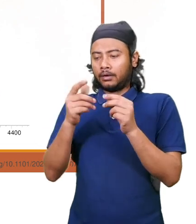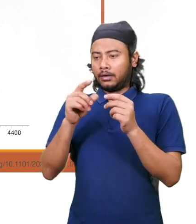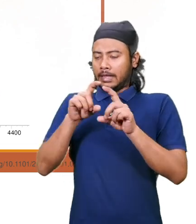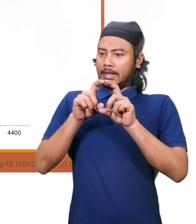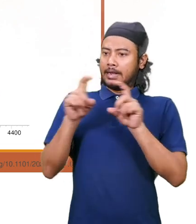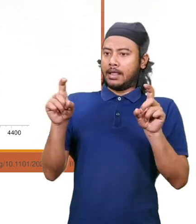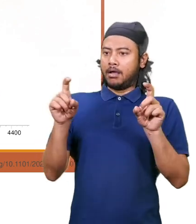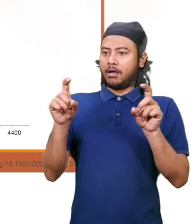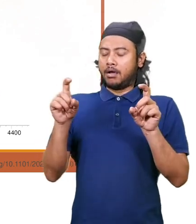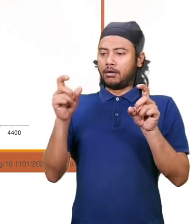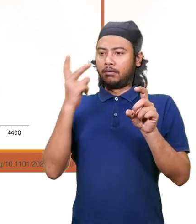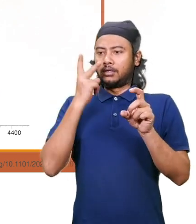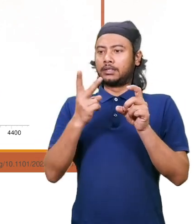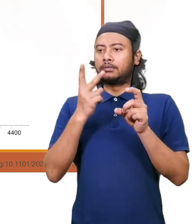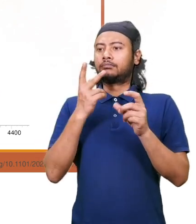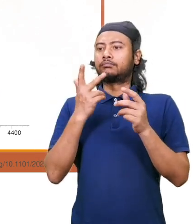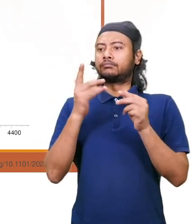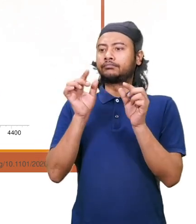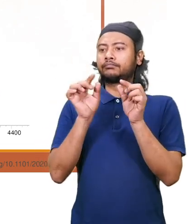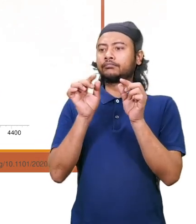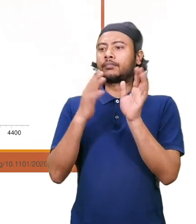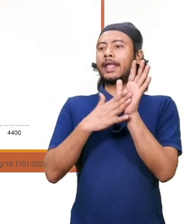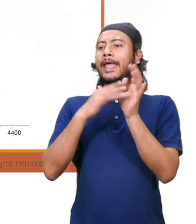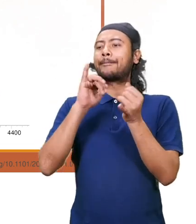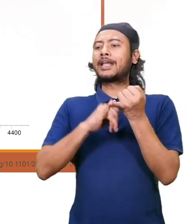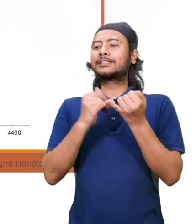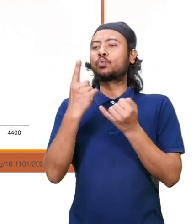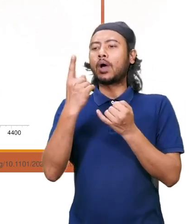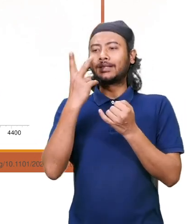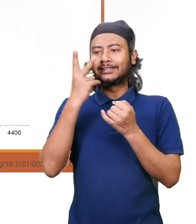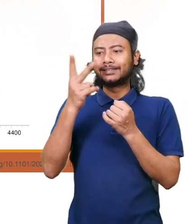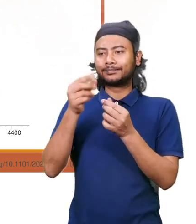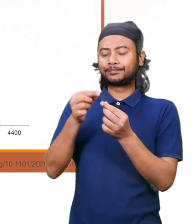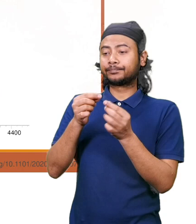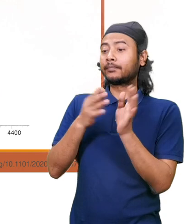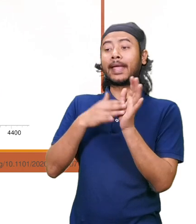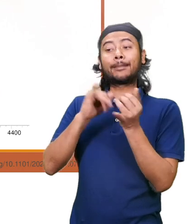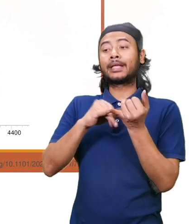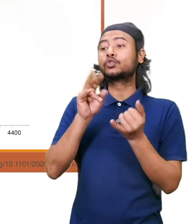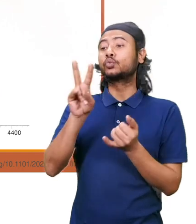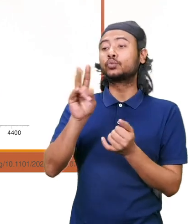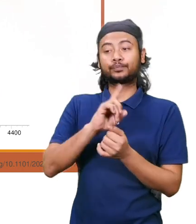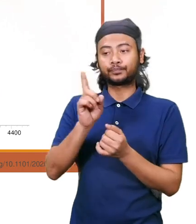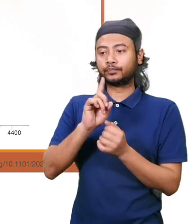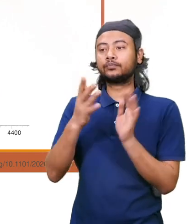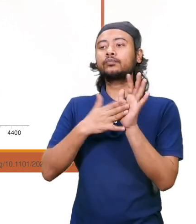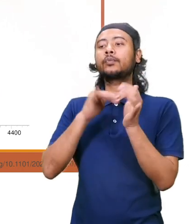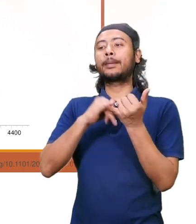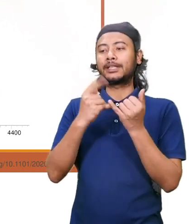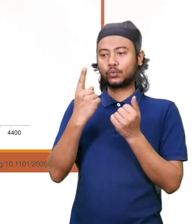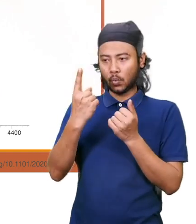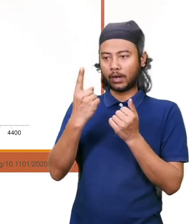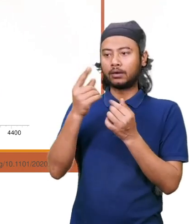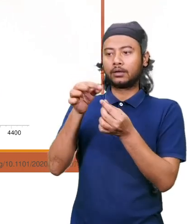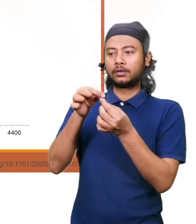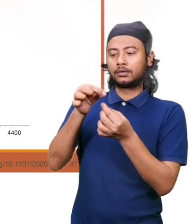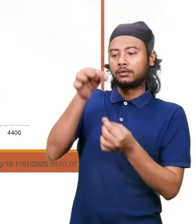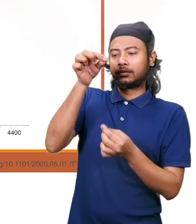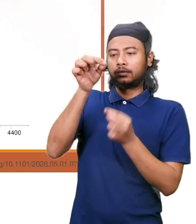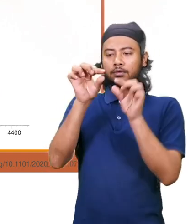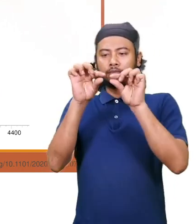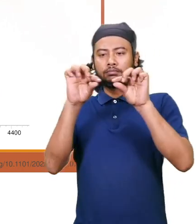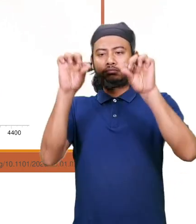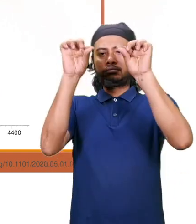improves the sensitivity of glycan, and then we could see peaks like this. This